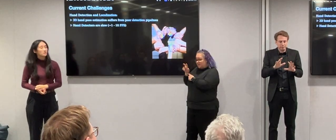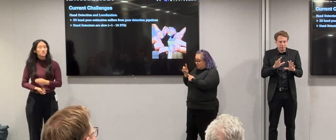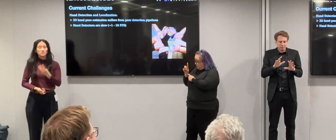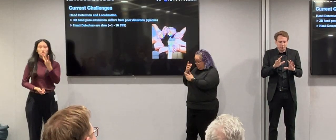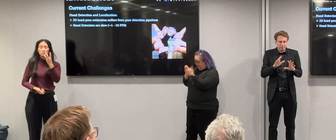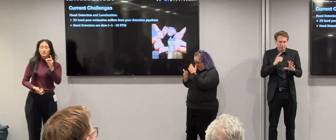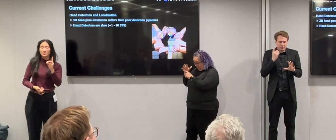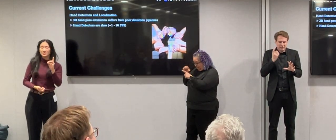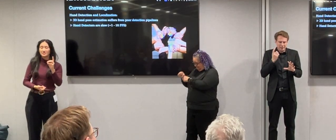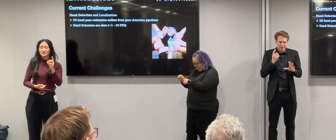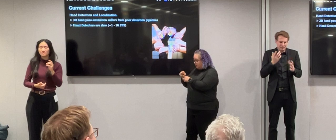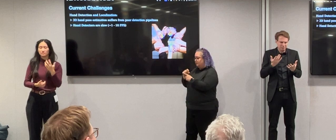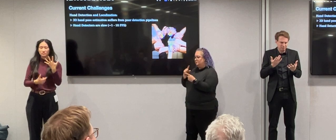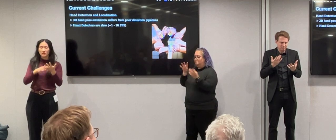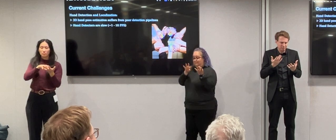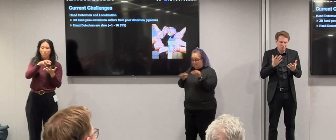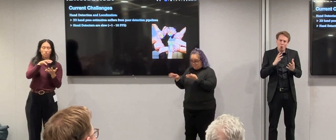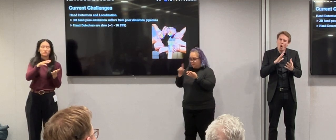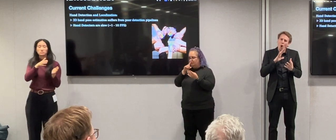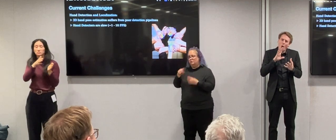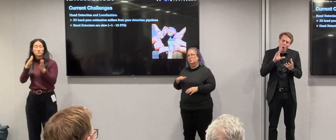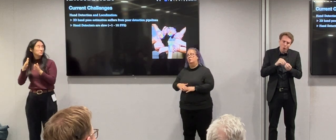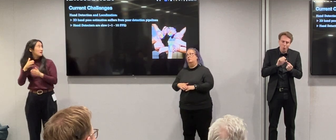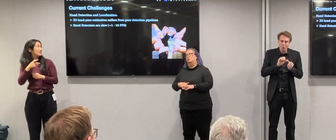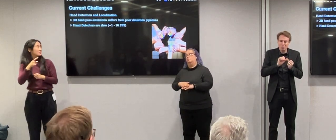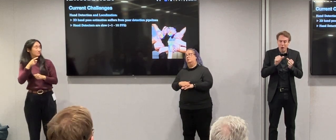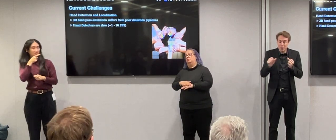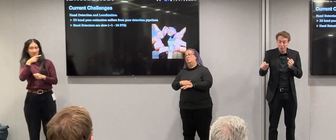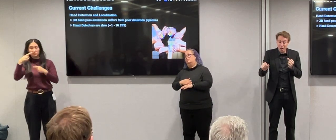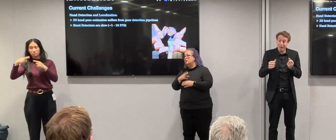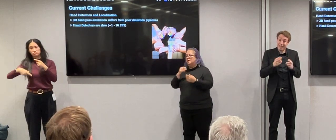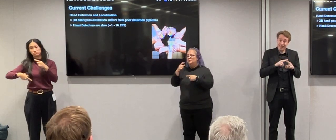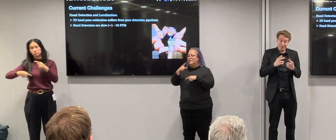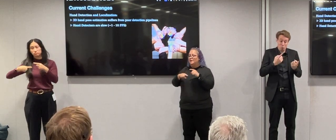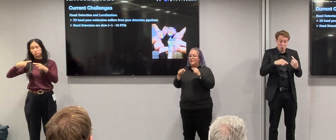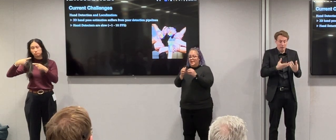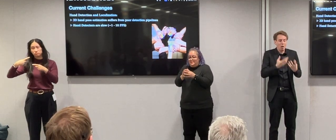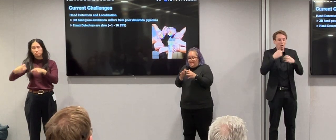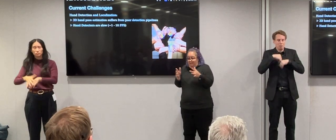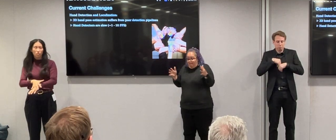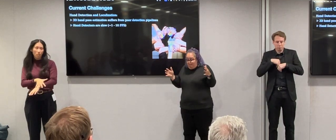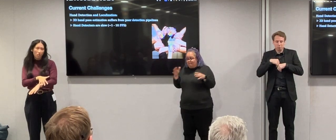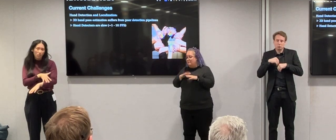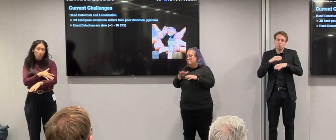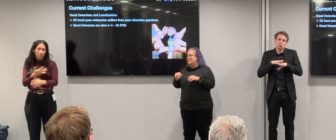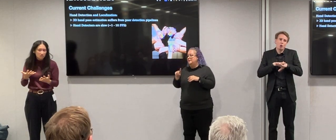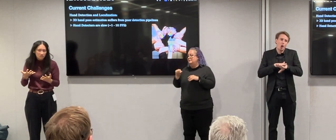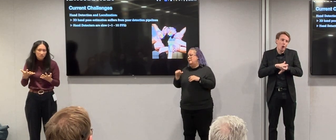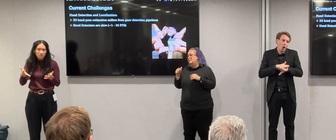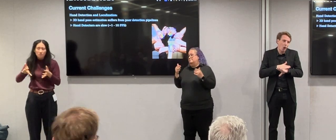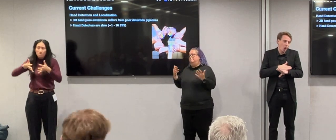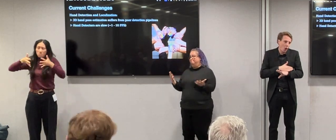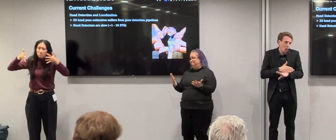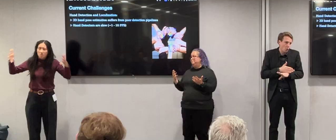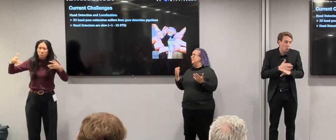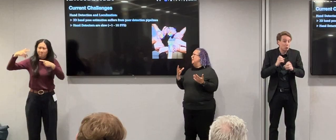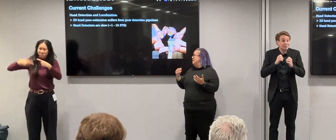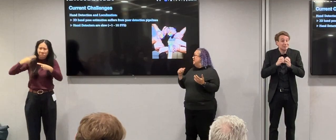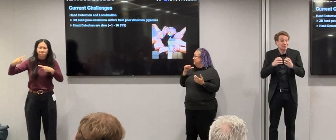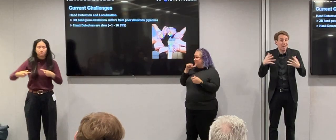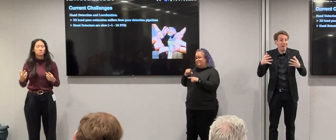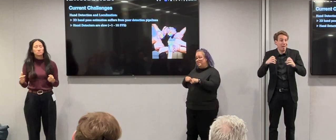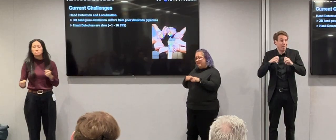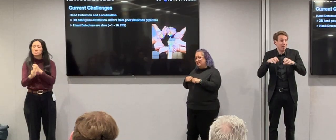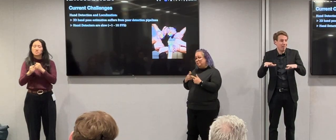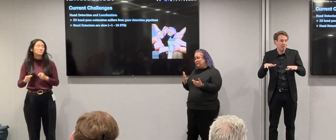be extremely, extremely slow, and we cannot scale on the data side. And finally, they are very unreliable. They have